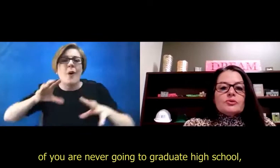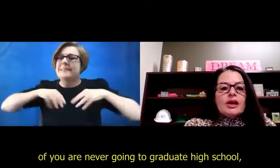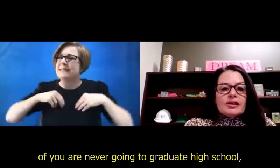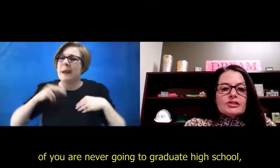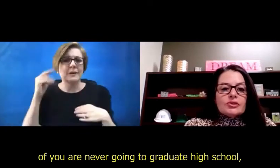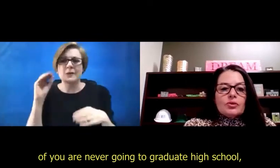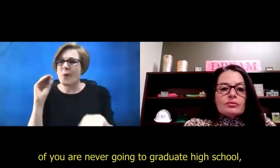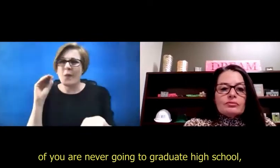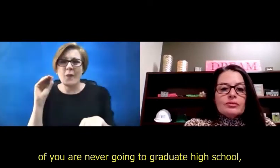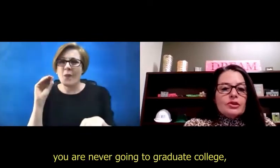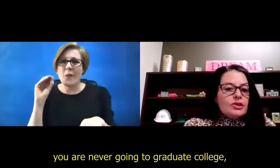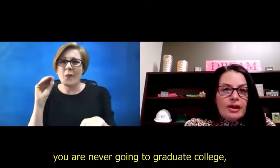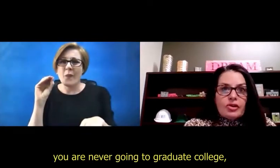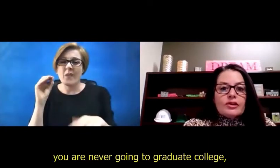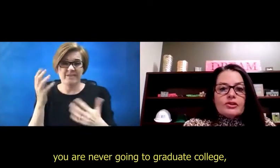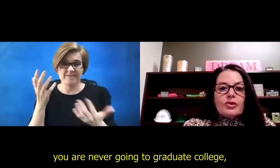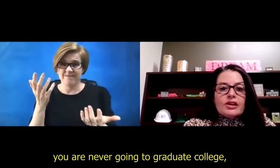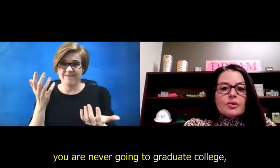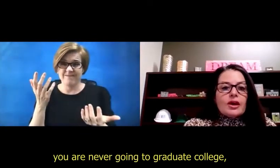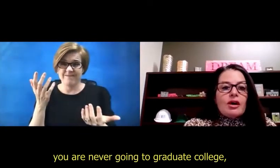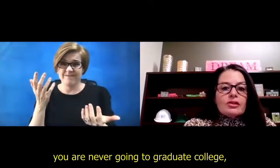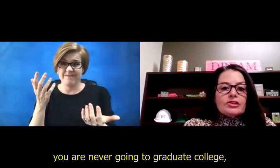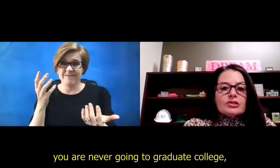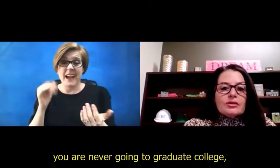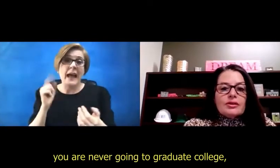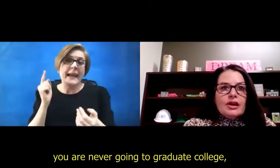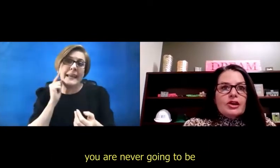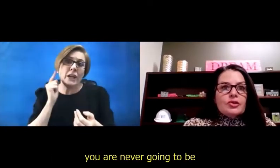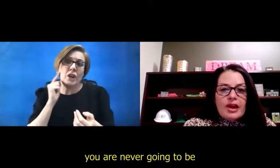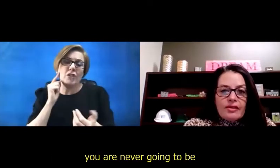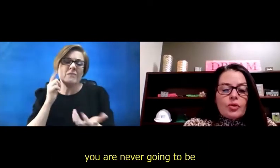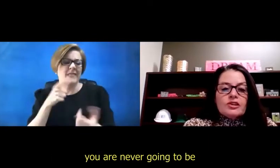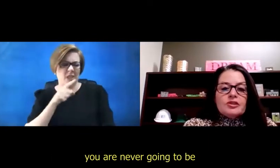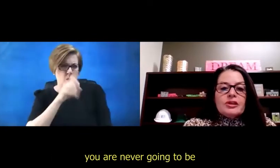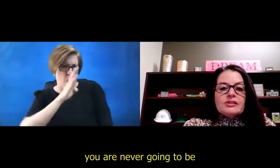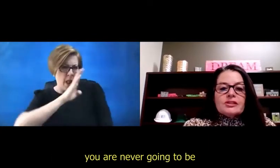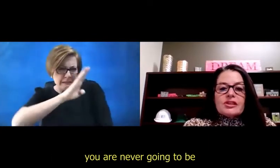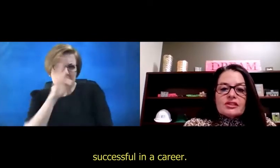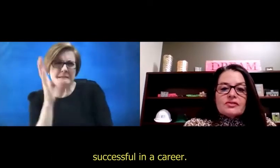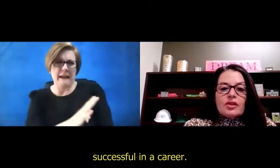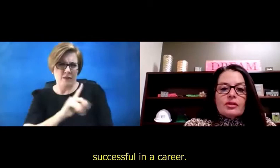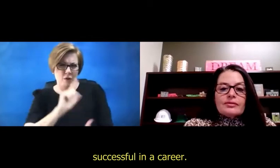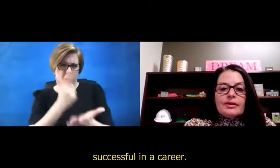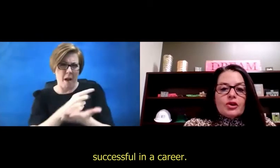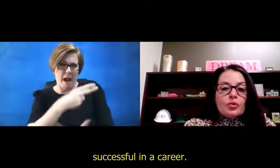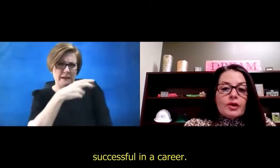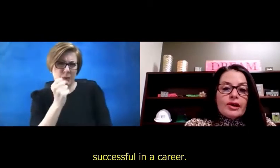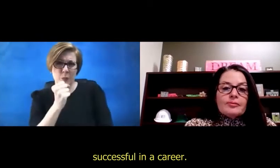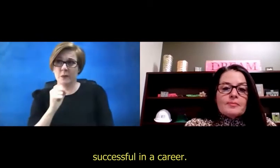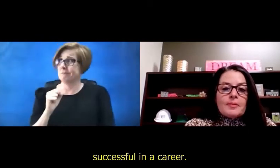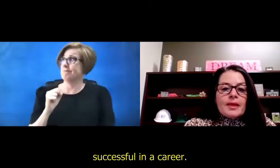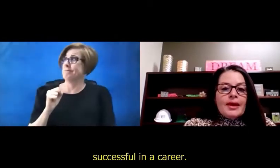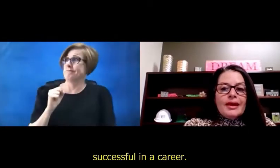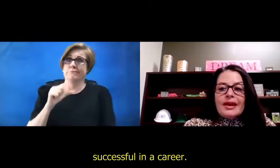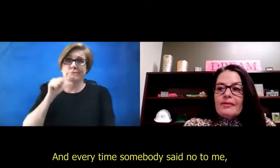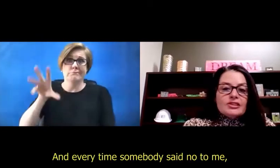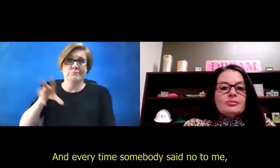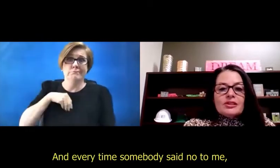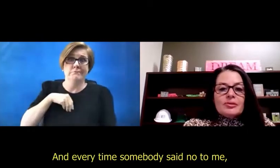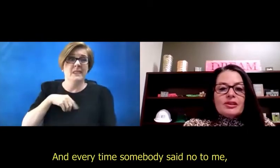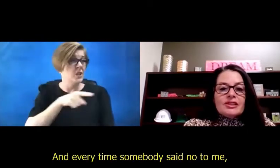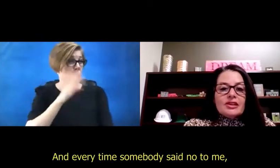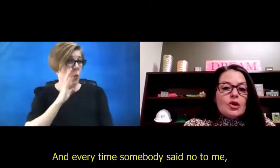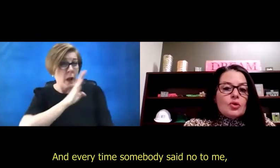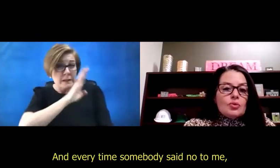going to graduate high school. You're never going to graduate college. You're never going to be successful at a career. And